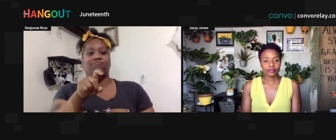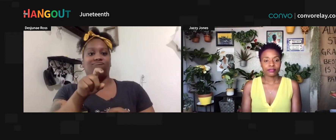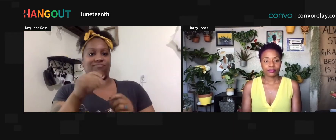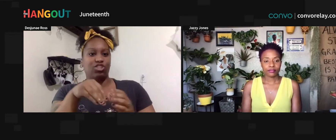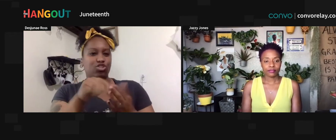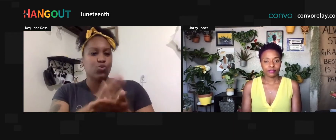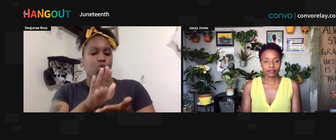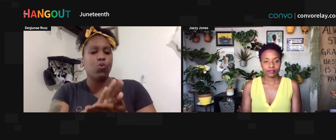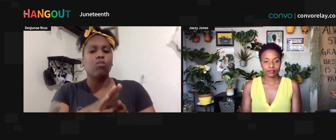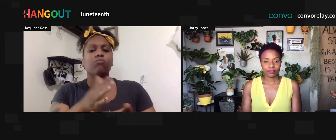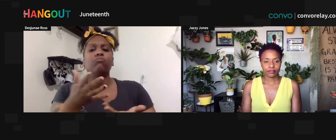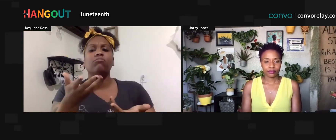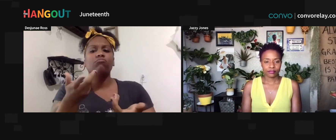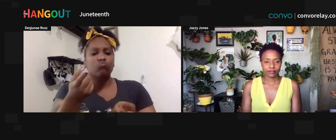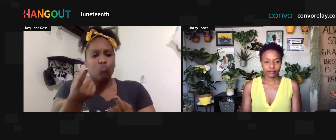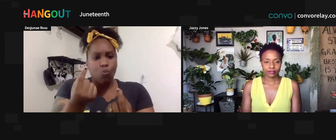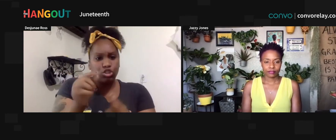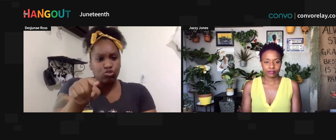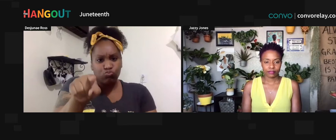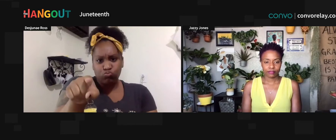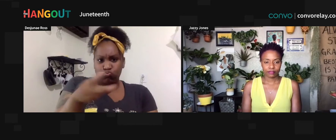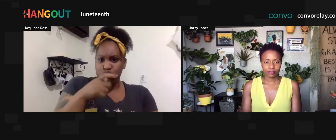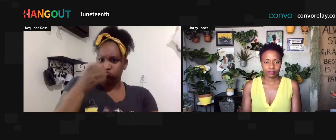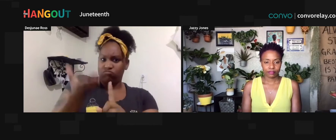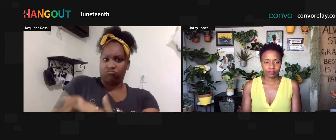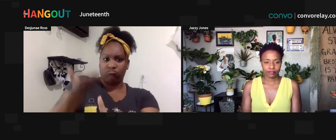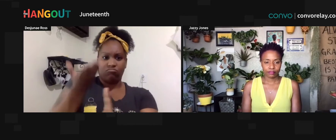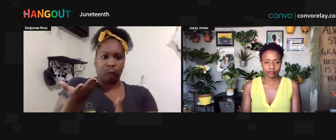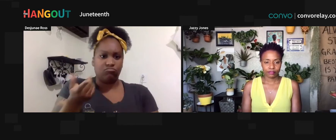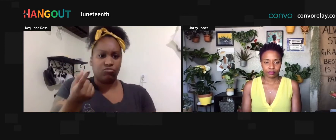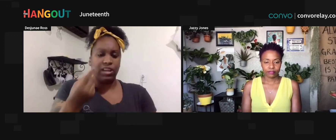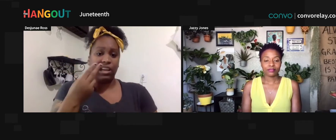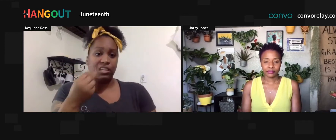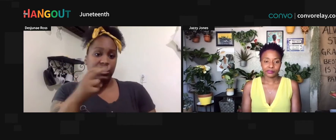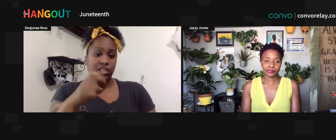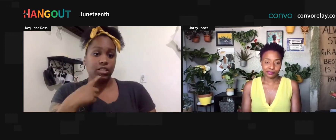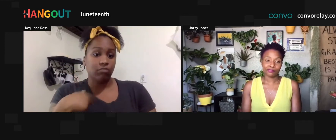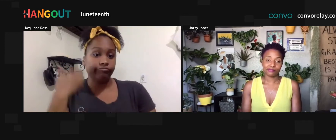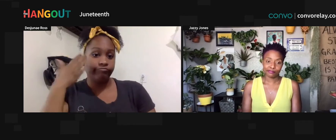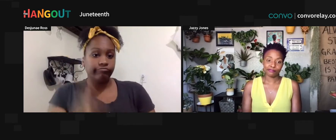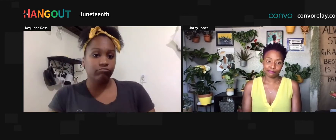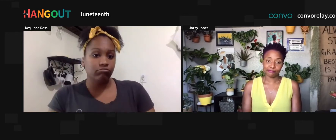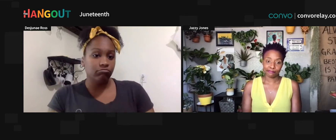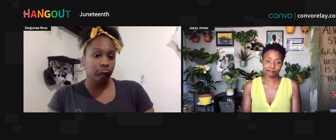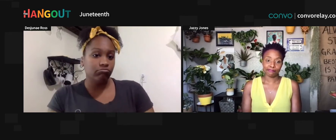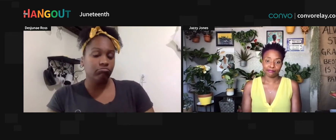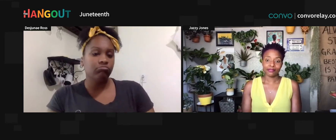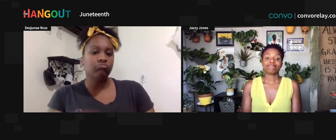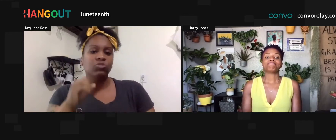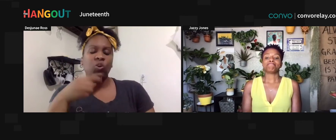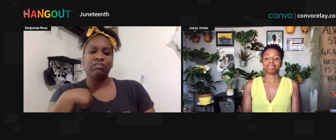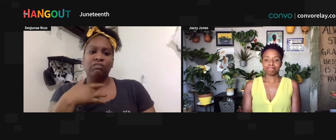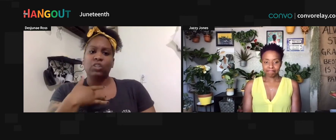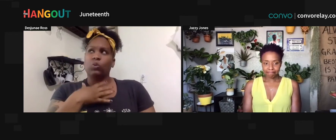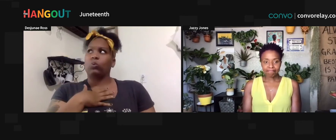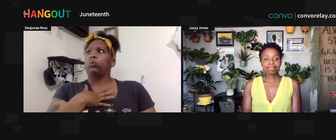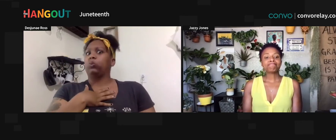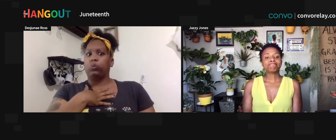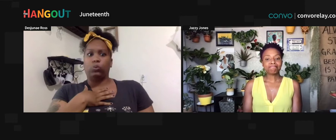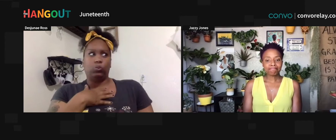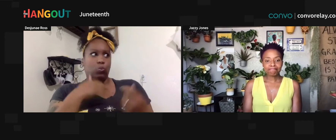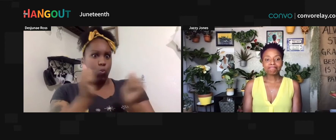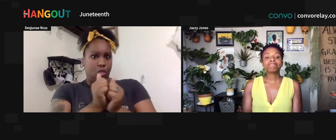actually was asked in school, so where are you from? And he says, I don't